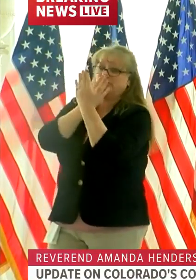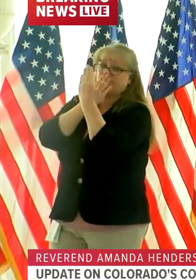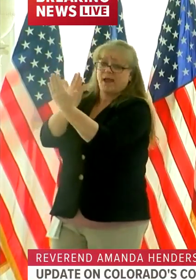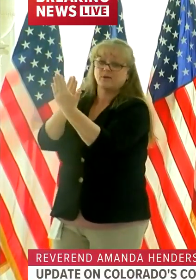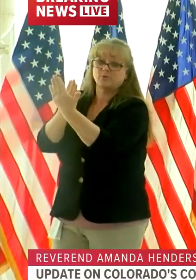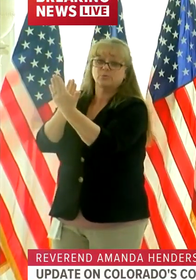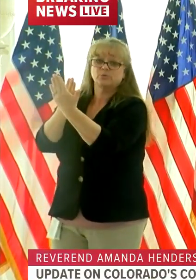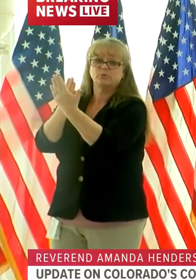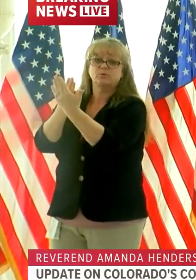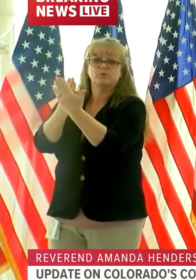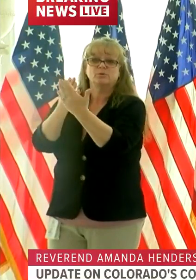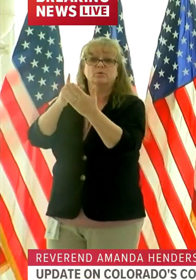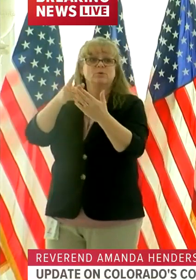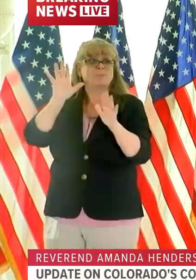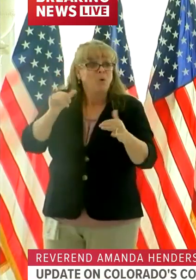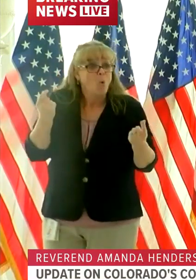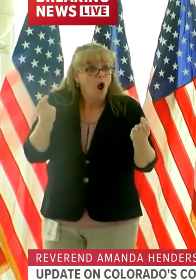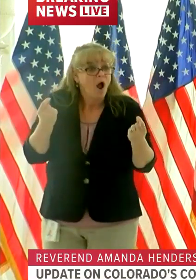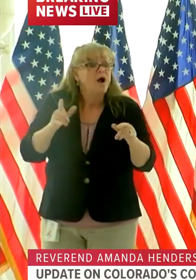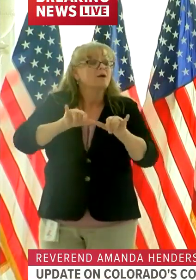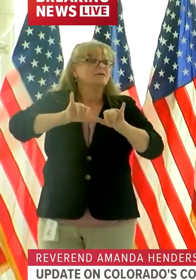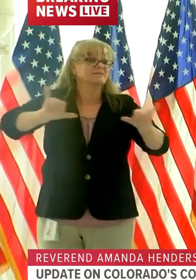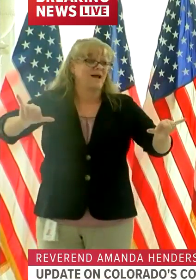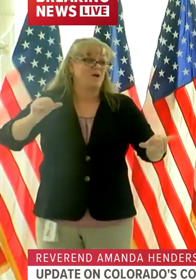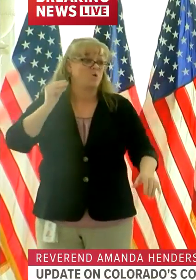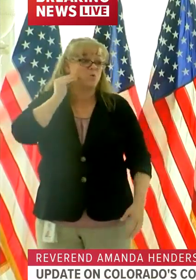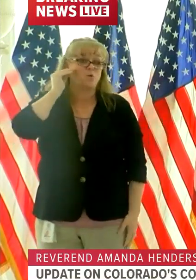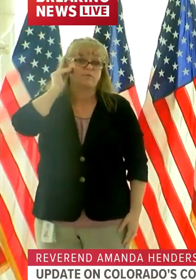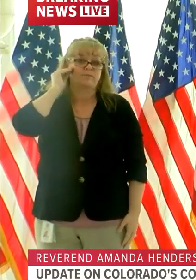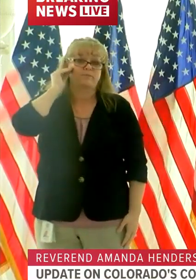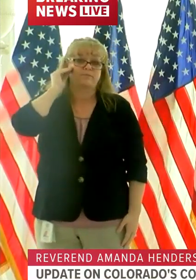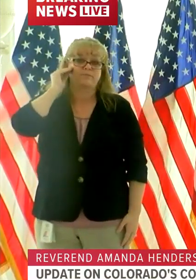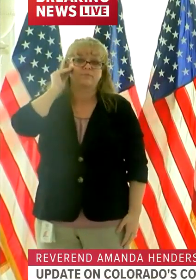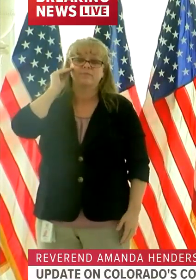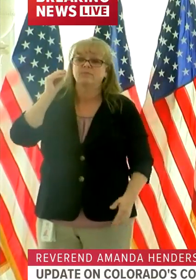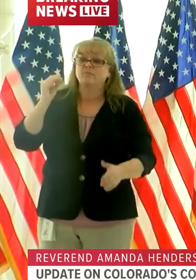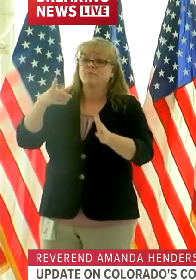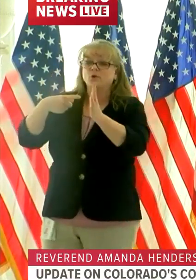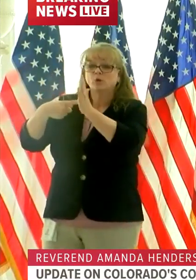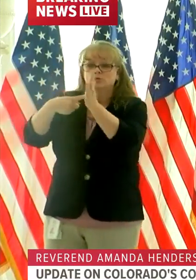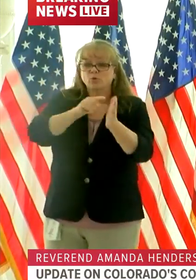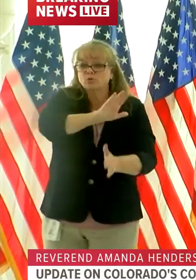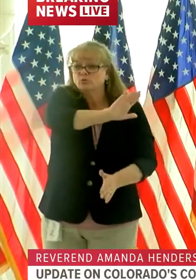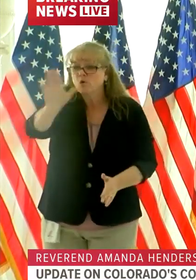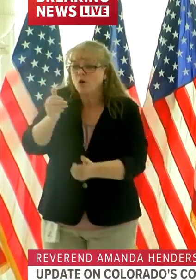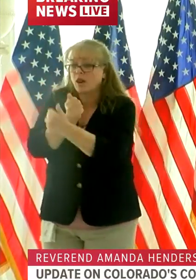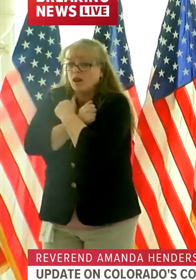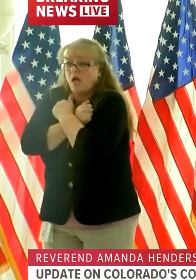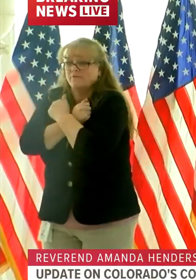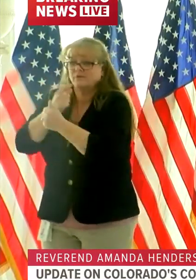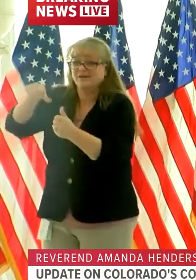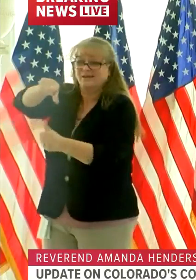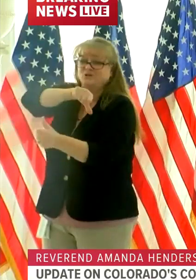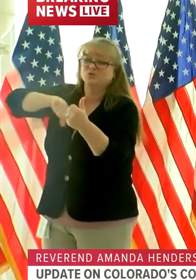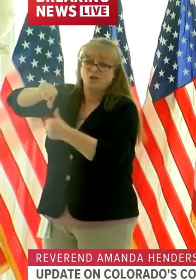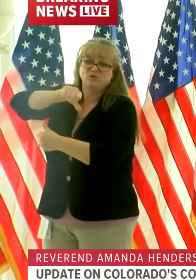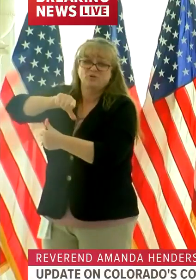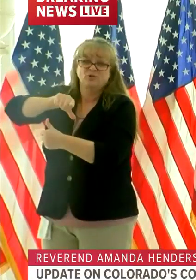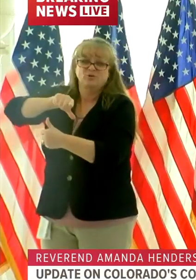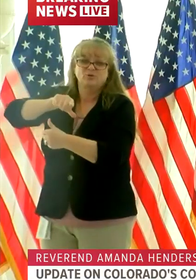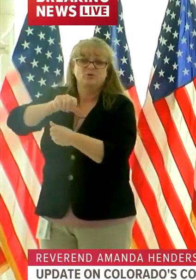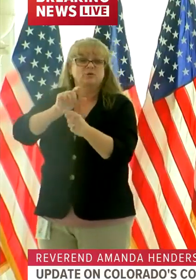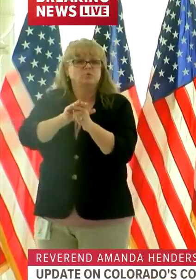love and compassion and commitment, the way we can love our neighbors, is to assure that we